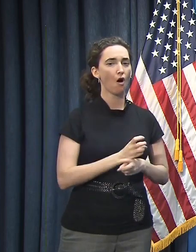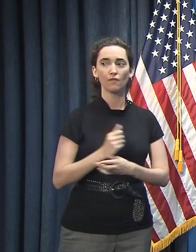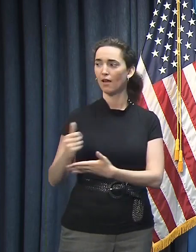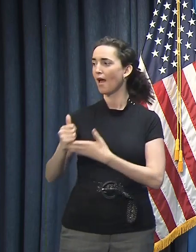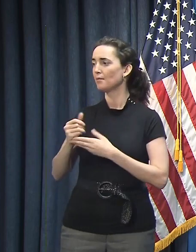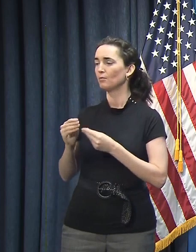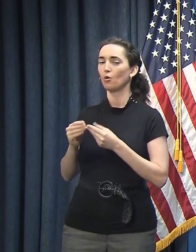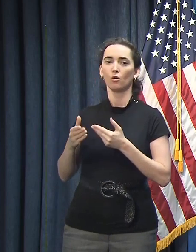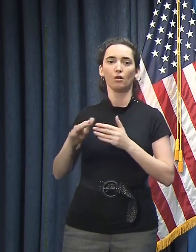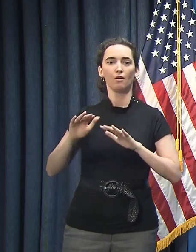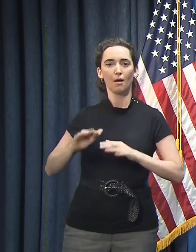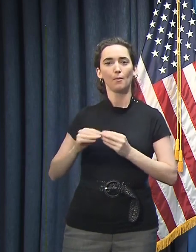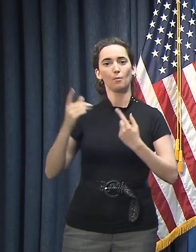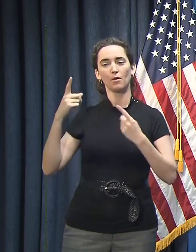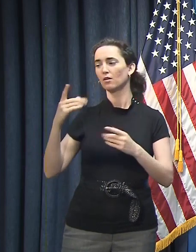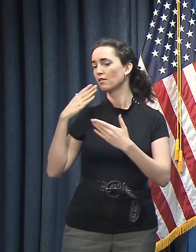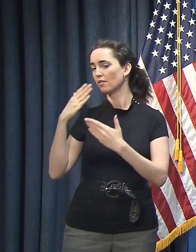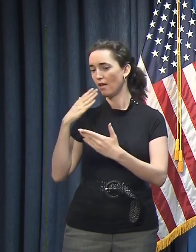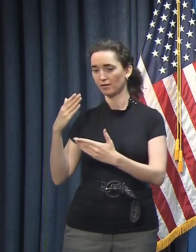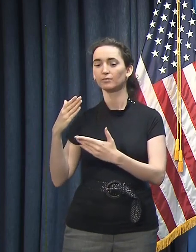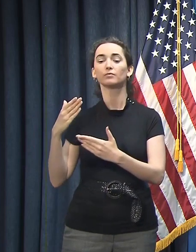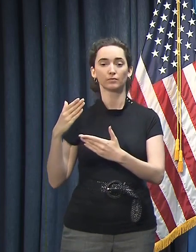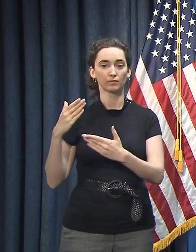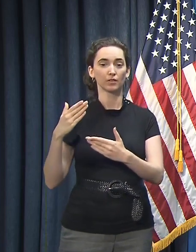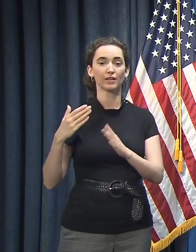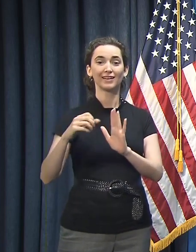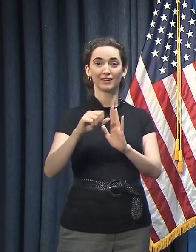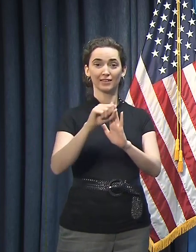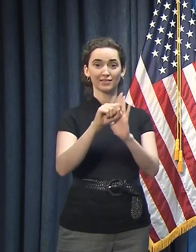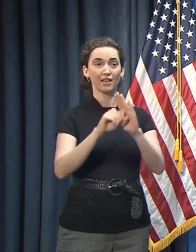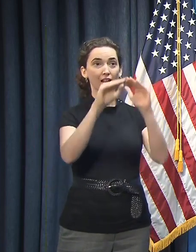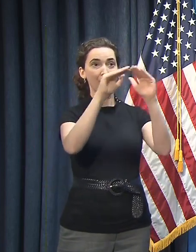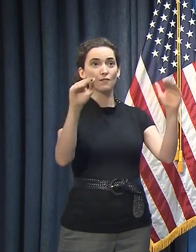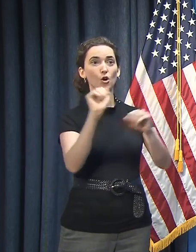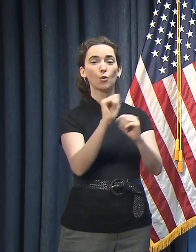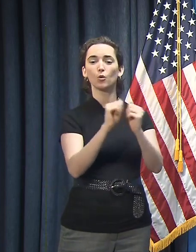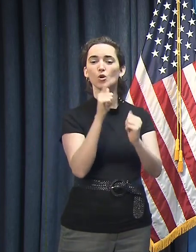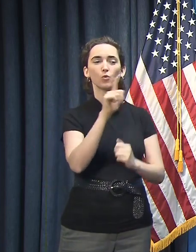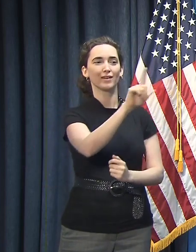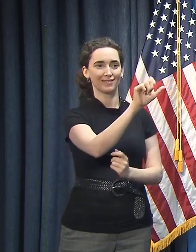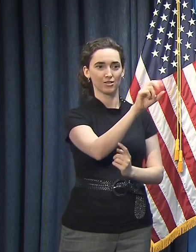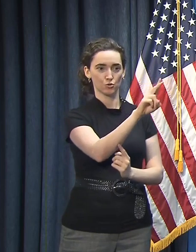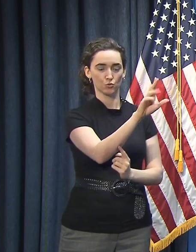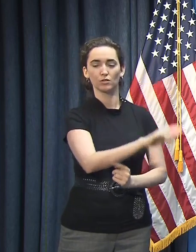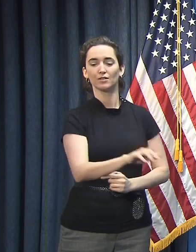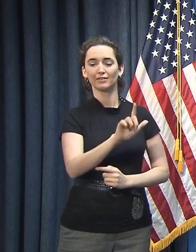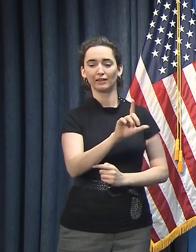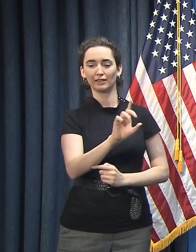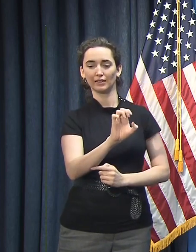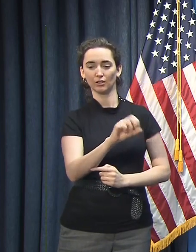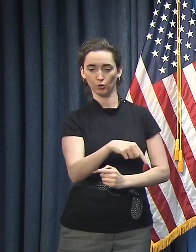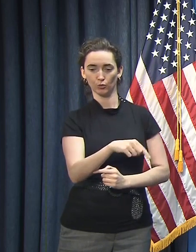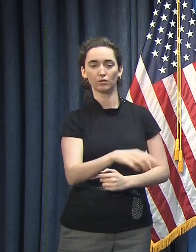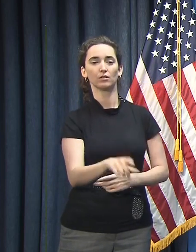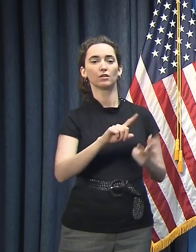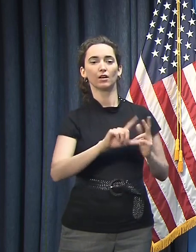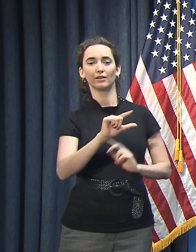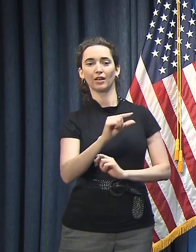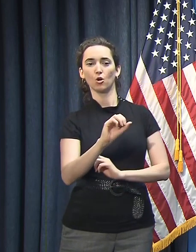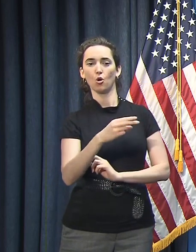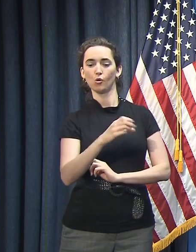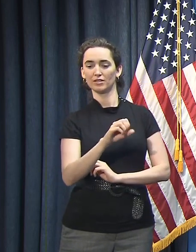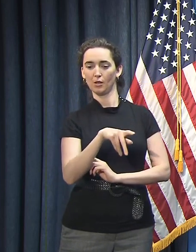to thank all of those individuals. You know, at the state level, we've been working with LSU, LBEQ, GOSEP, and Prison Enterprises